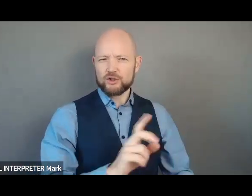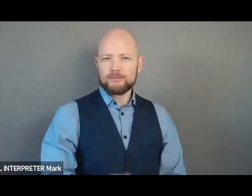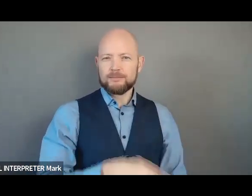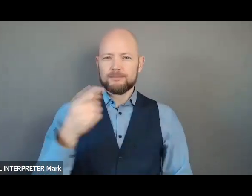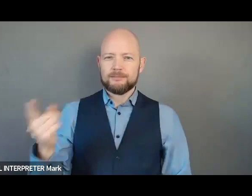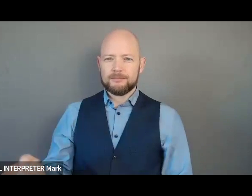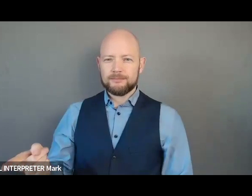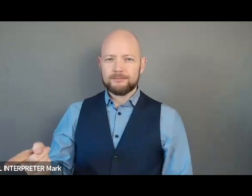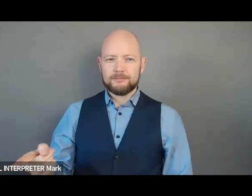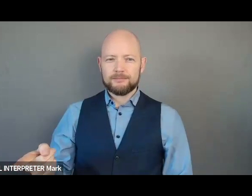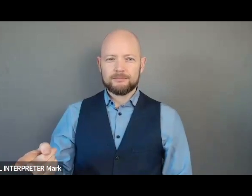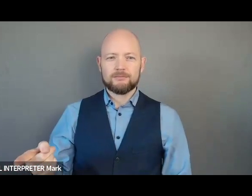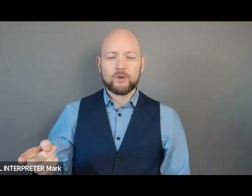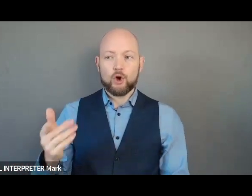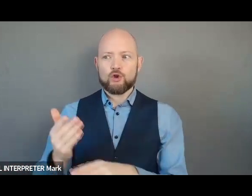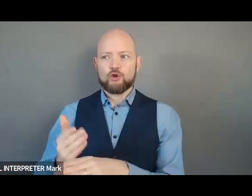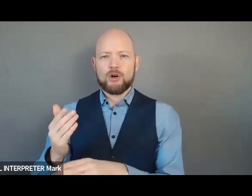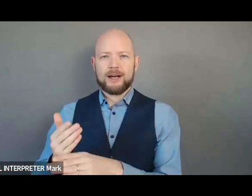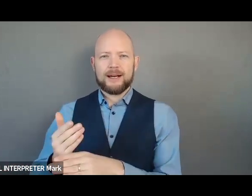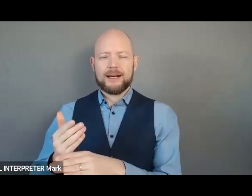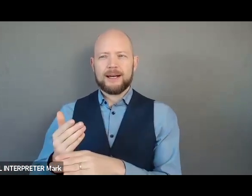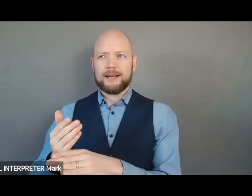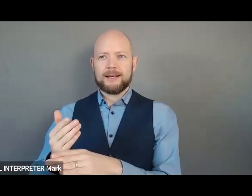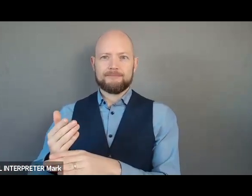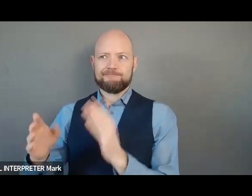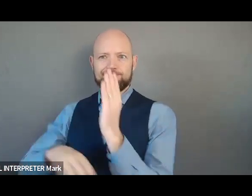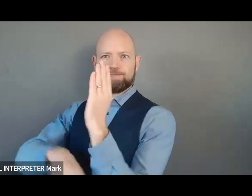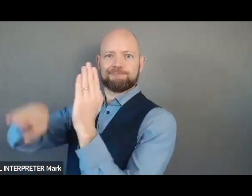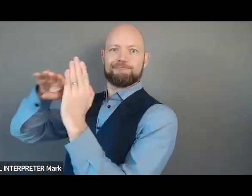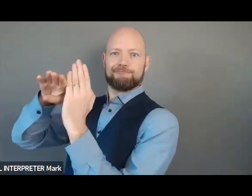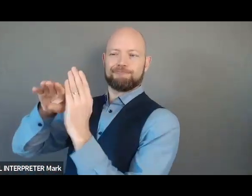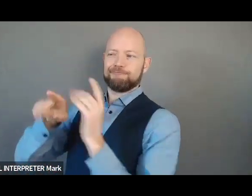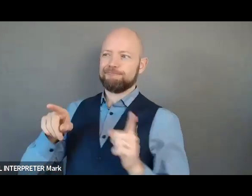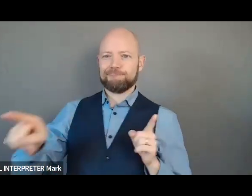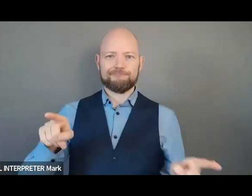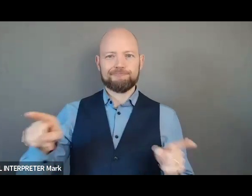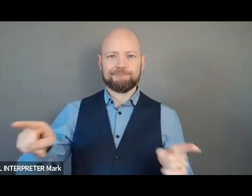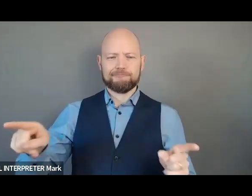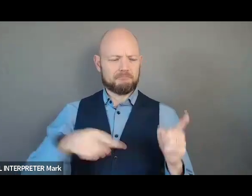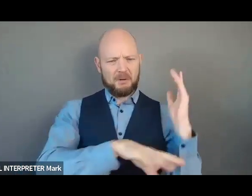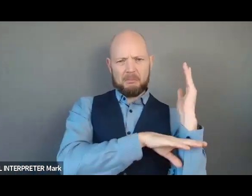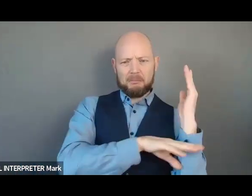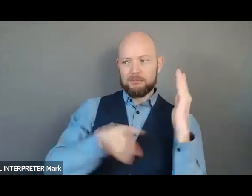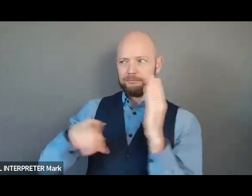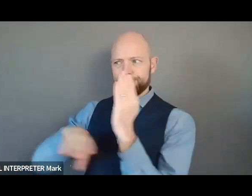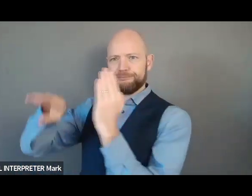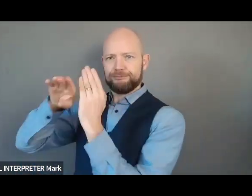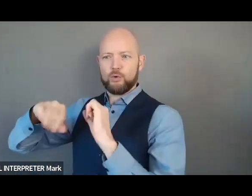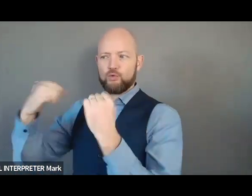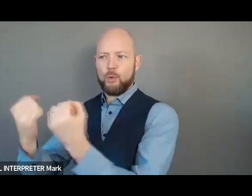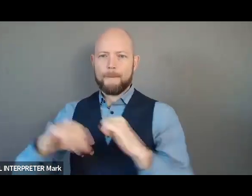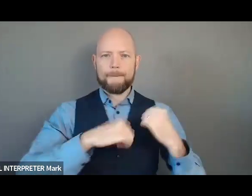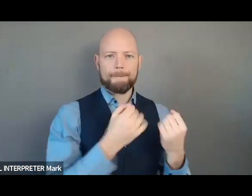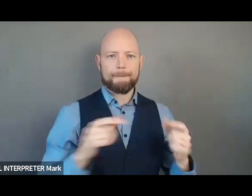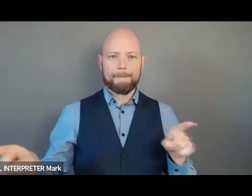research stage. So we have 2 focus groups, and most of them were from a disabled,